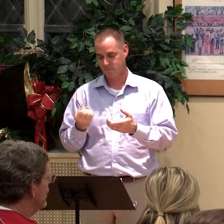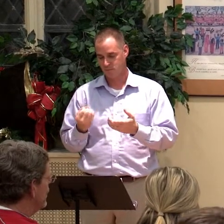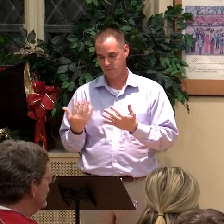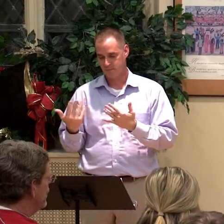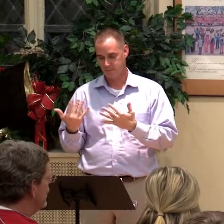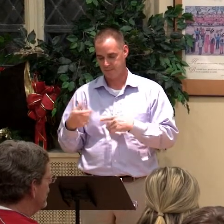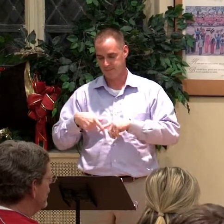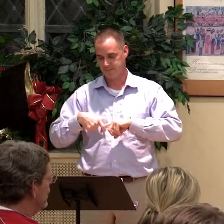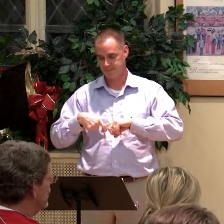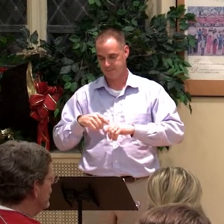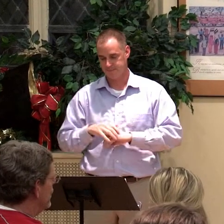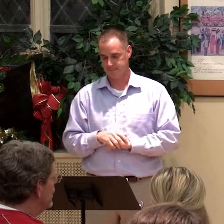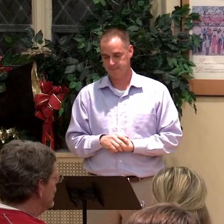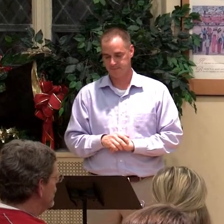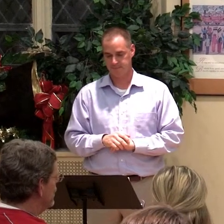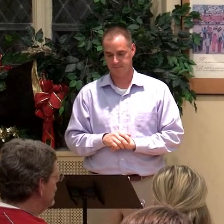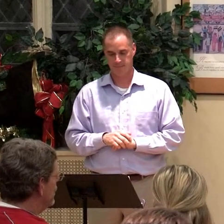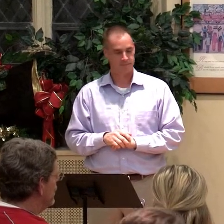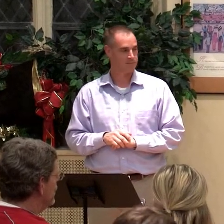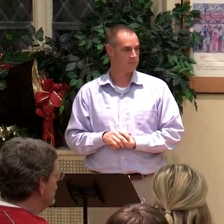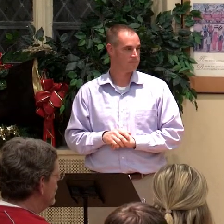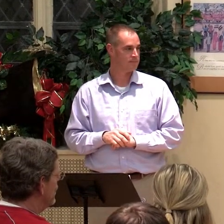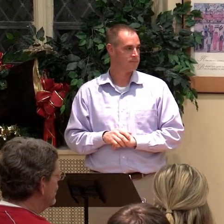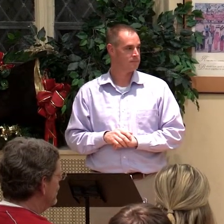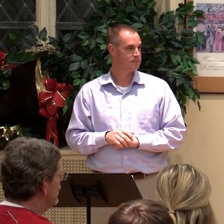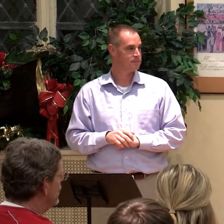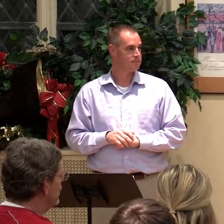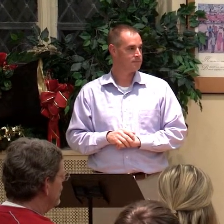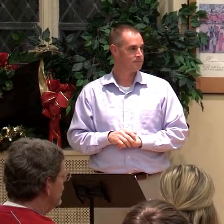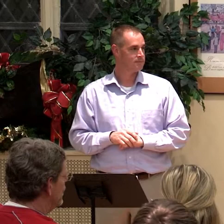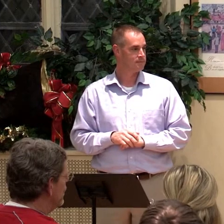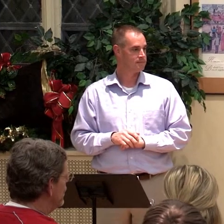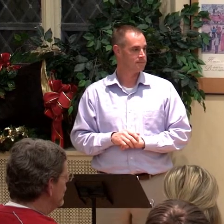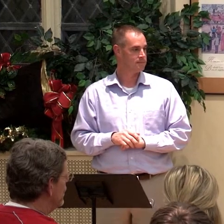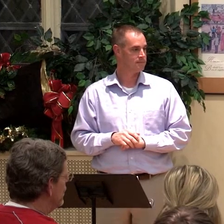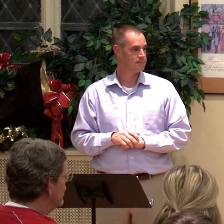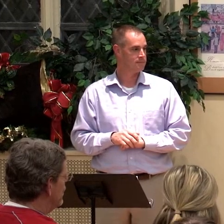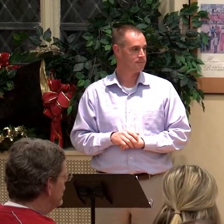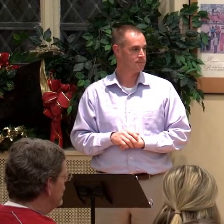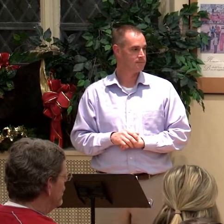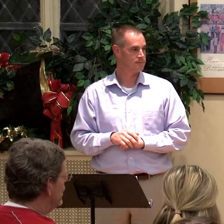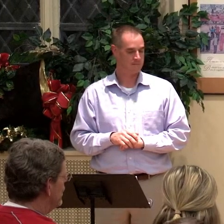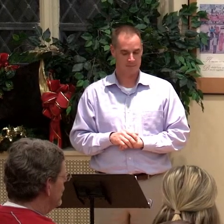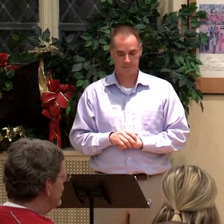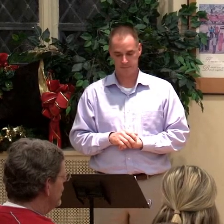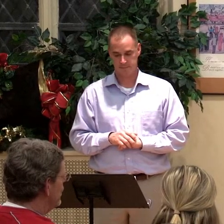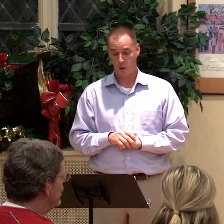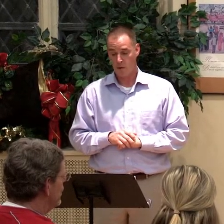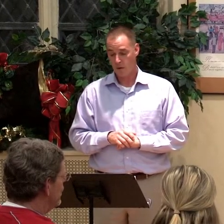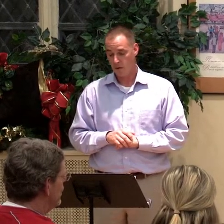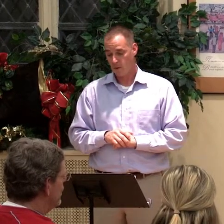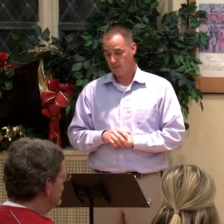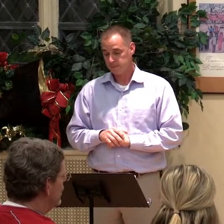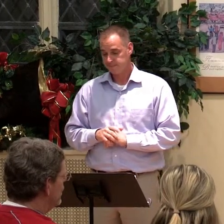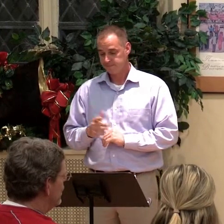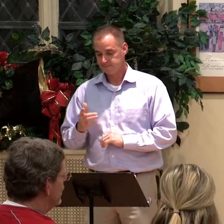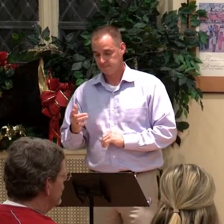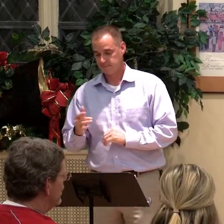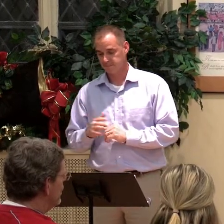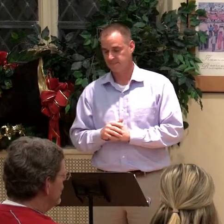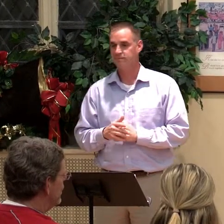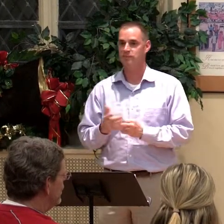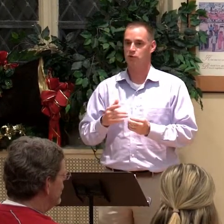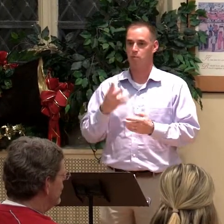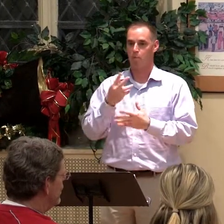gitana, just like a gypsy. Su cintura tan delgada y delicada, her slender and delicate waist, su mirada tan